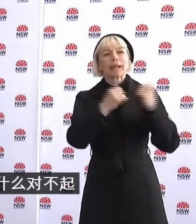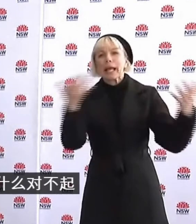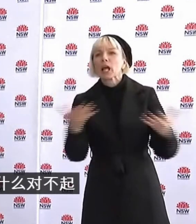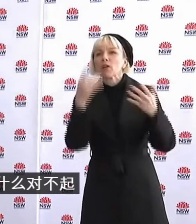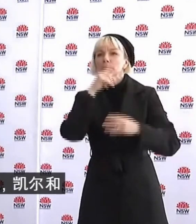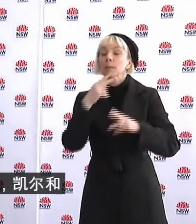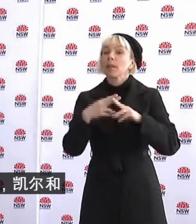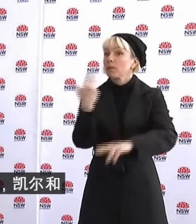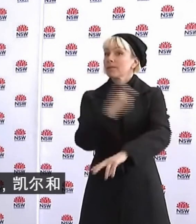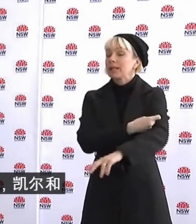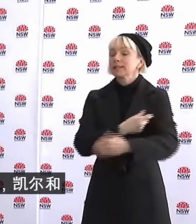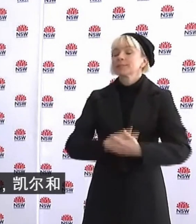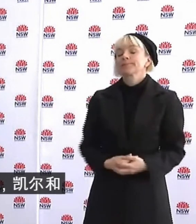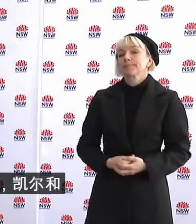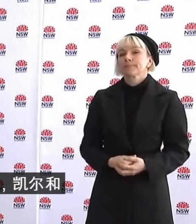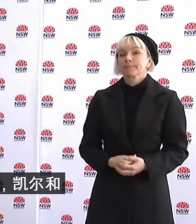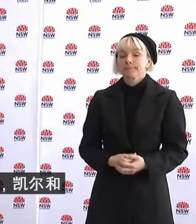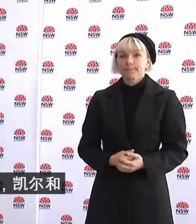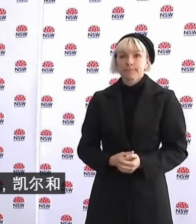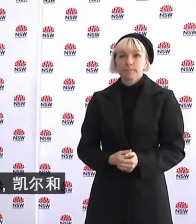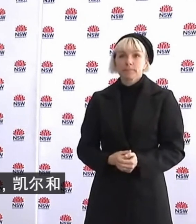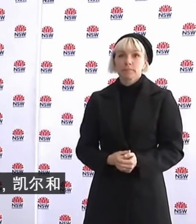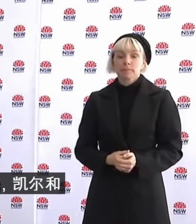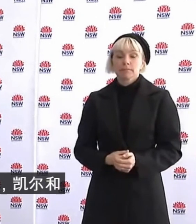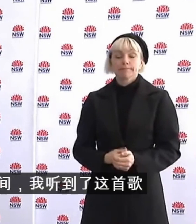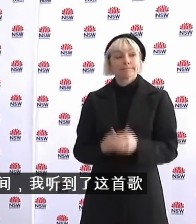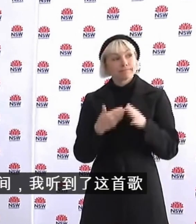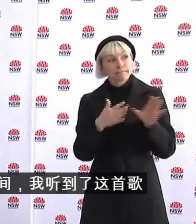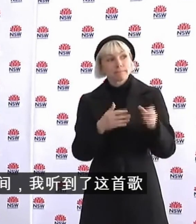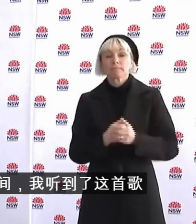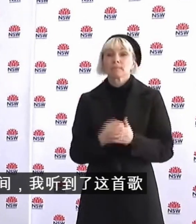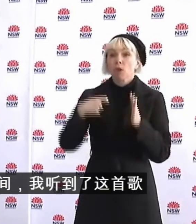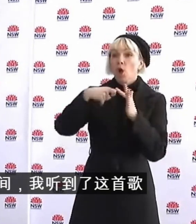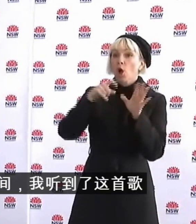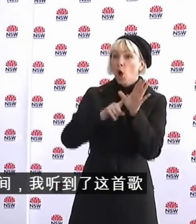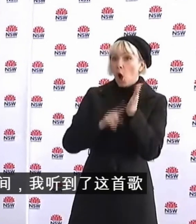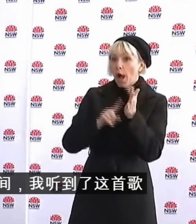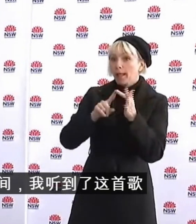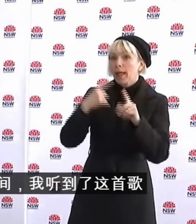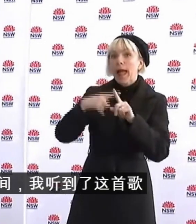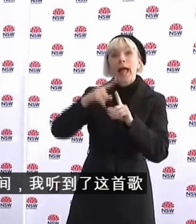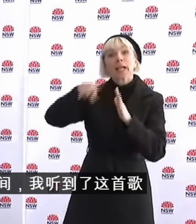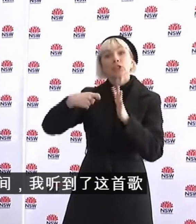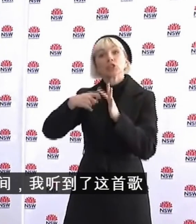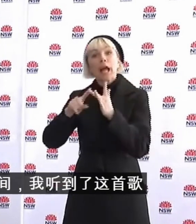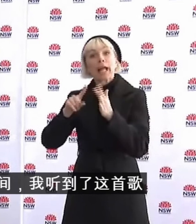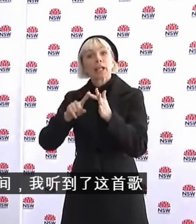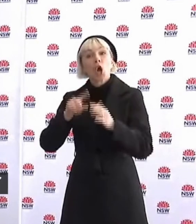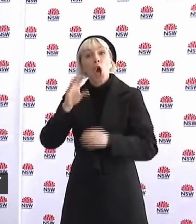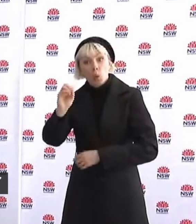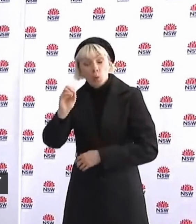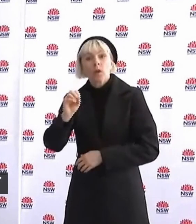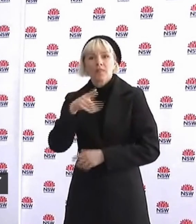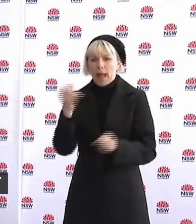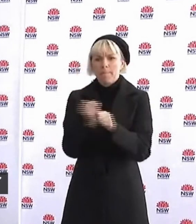sorry. What was that? Sorry. Can I just say, as far as I'm concerned, Kyle and Jackie O, particularly Kyle, he put his own time into it. I heard the song